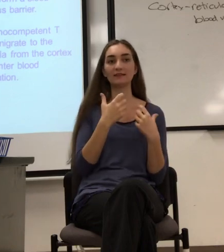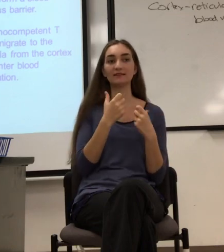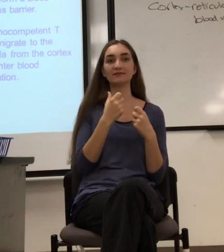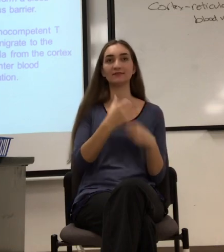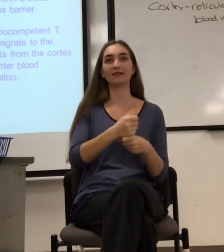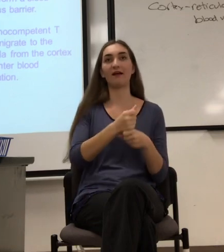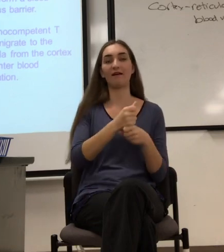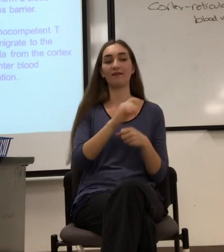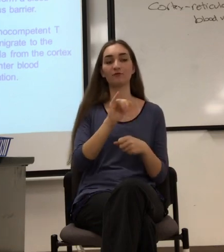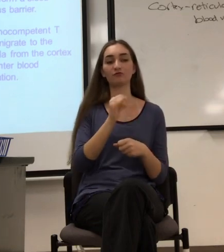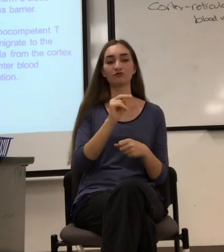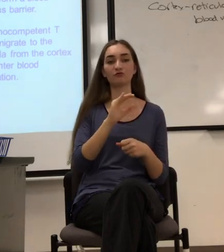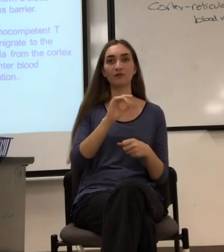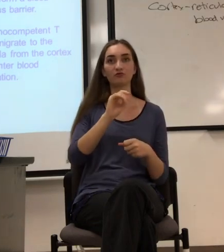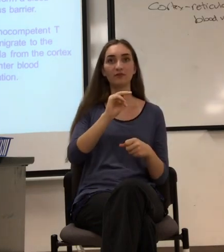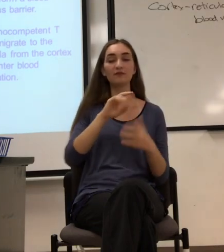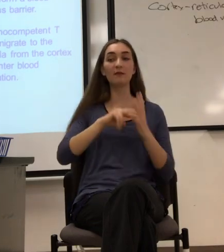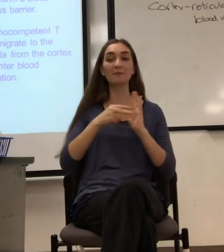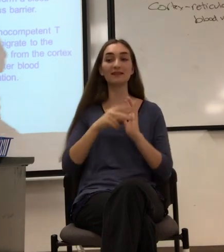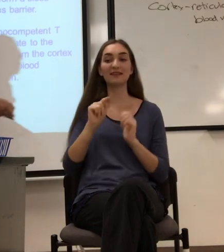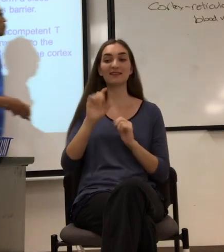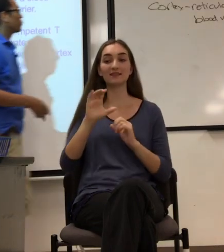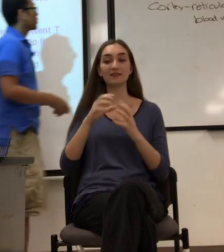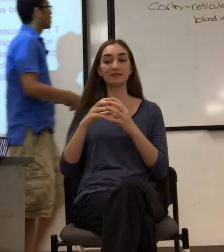immunocompetent T cells to enter the blood circulation.